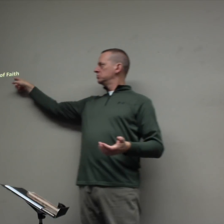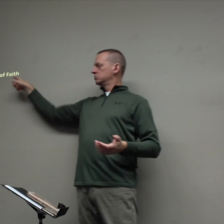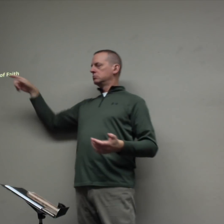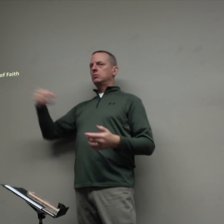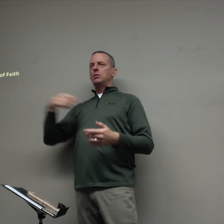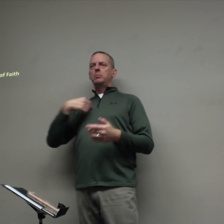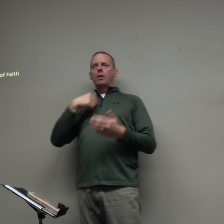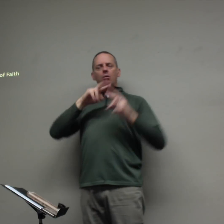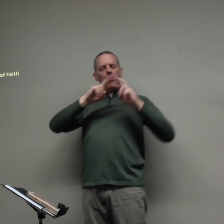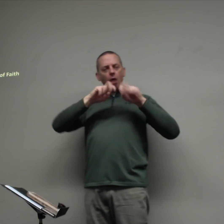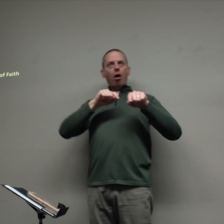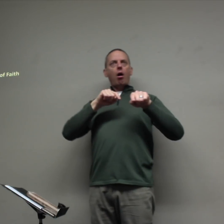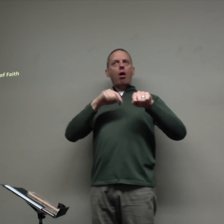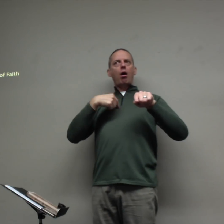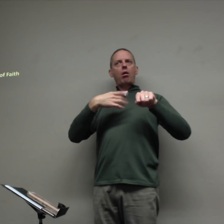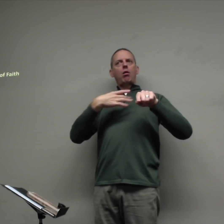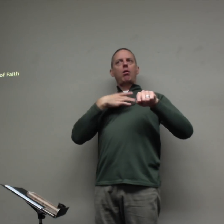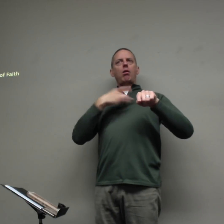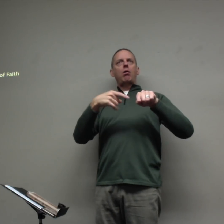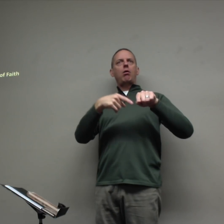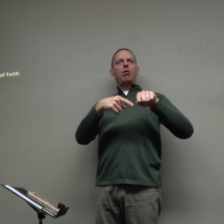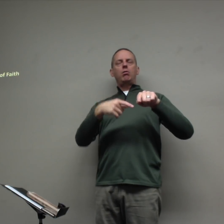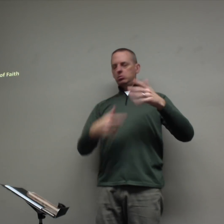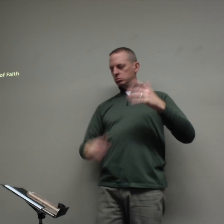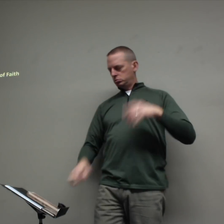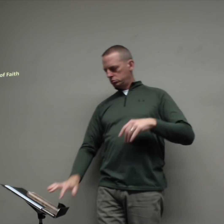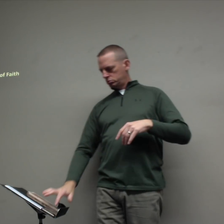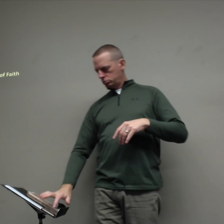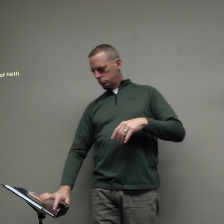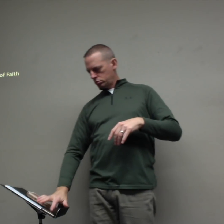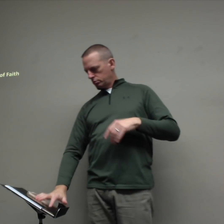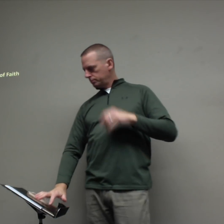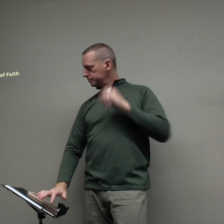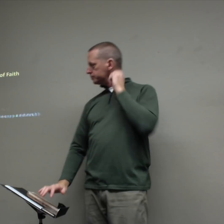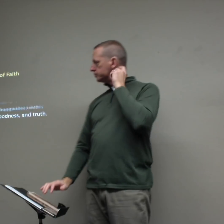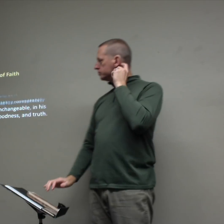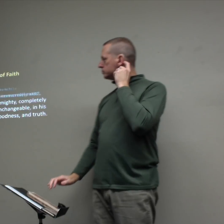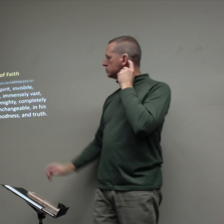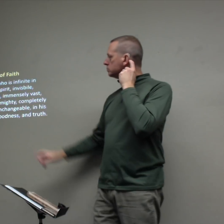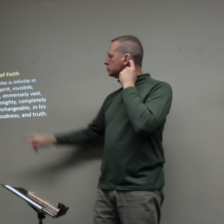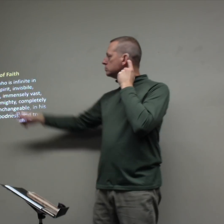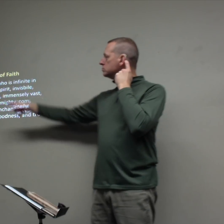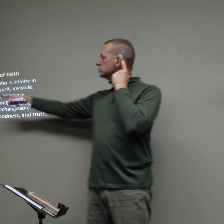summarized. It's basically what their faith was. So I found things I liked.